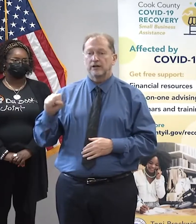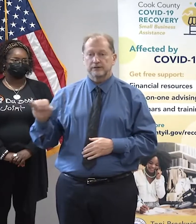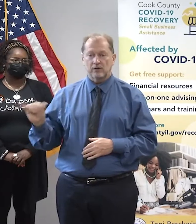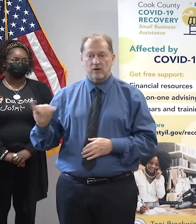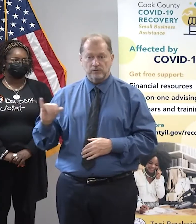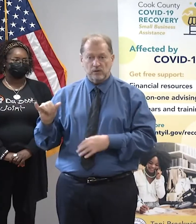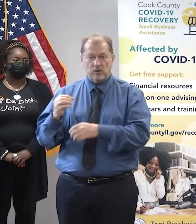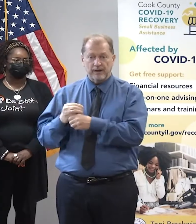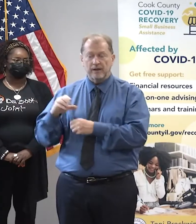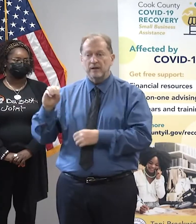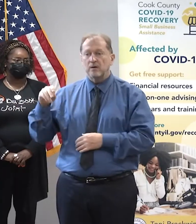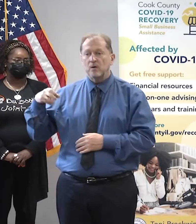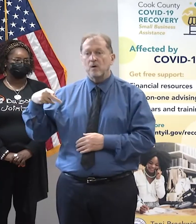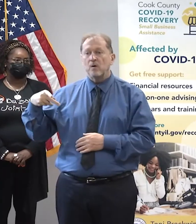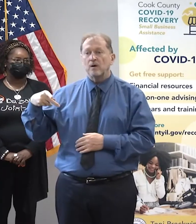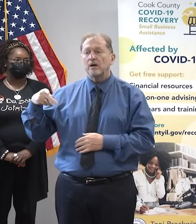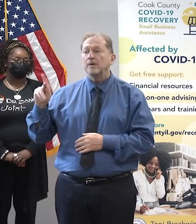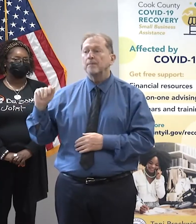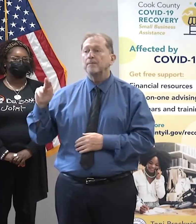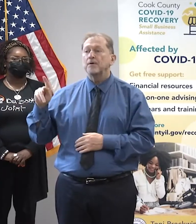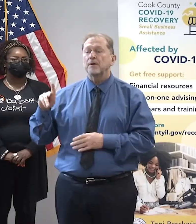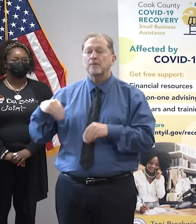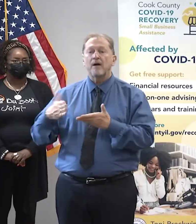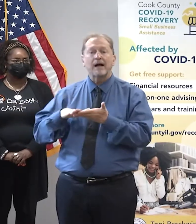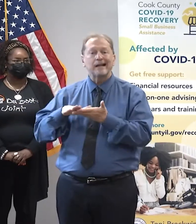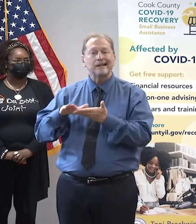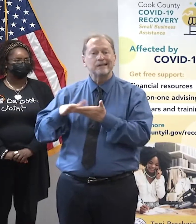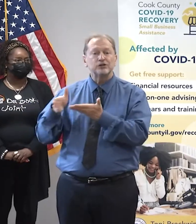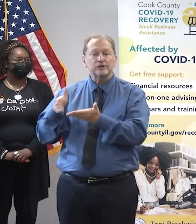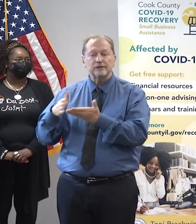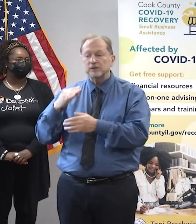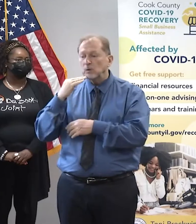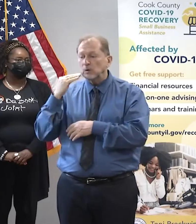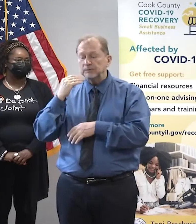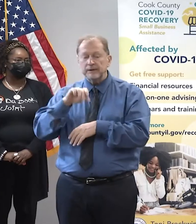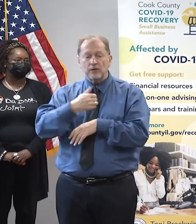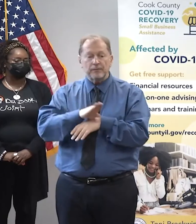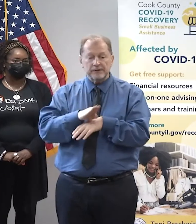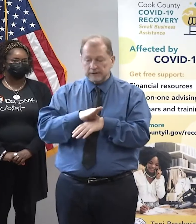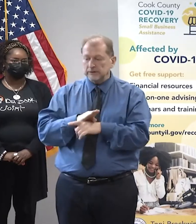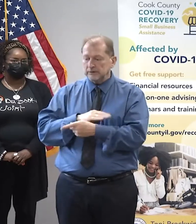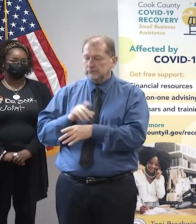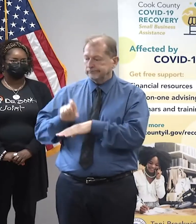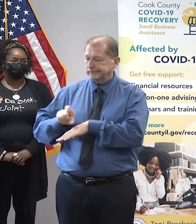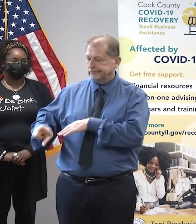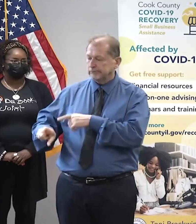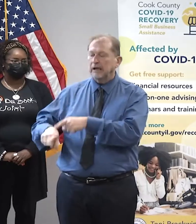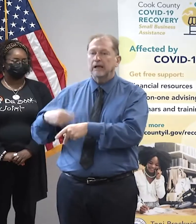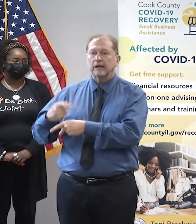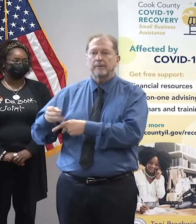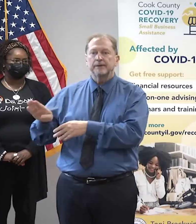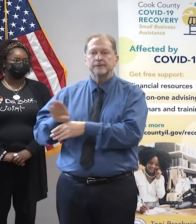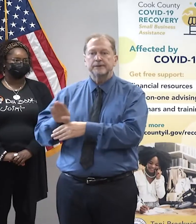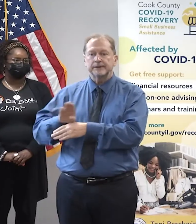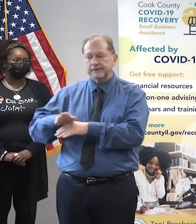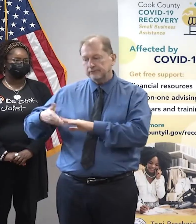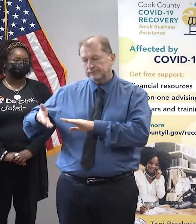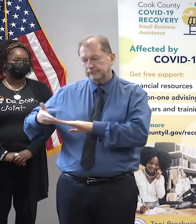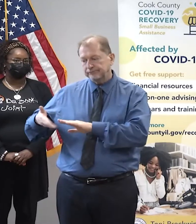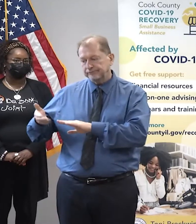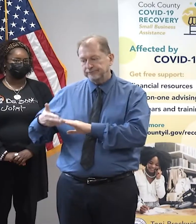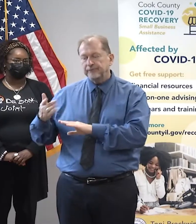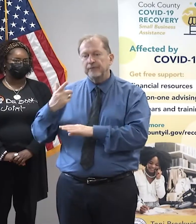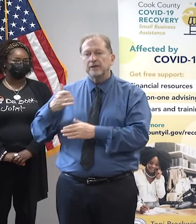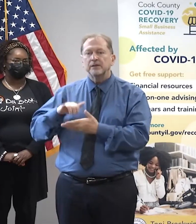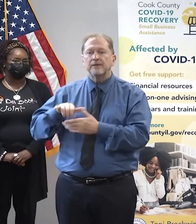Oak Park, who provided a cleaning service for homes and other businesses, was able to keep his business afloat as a result of